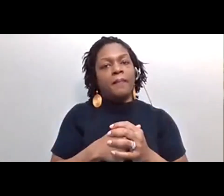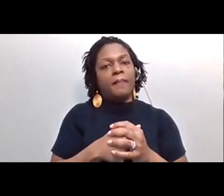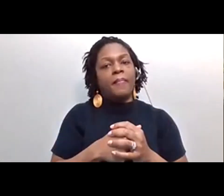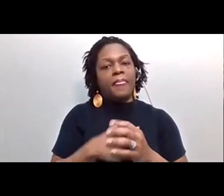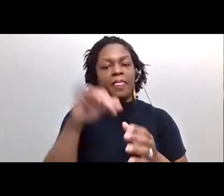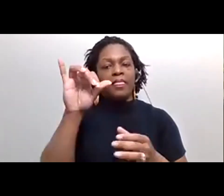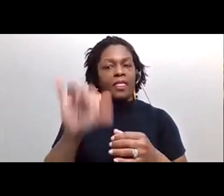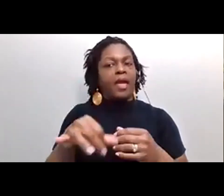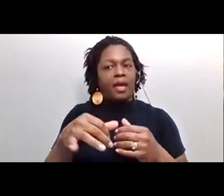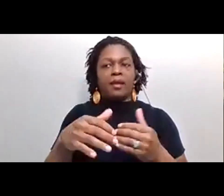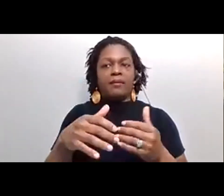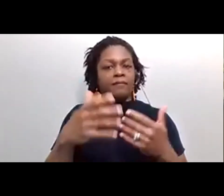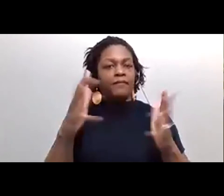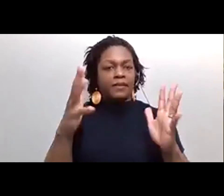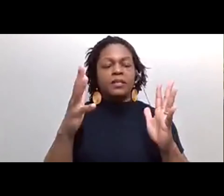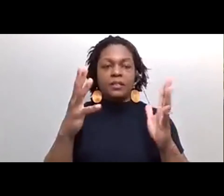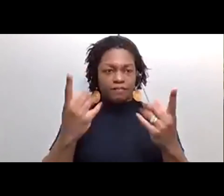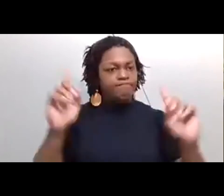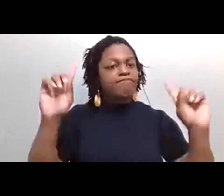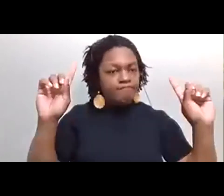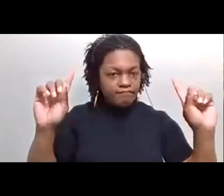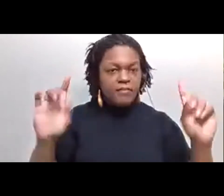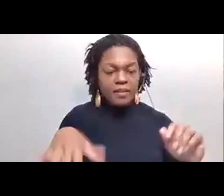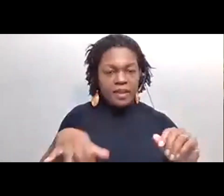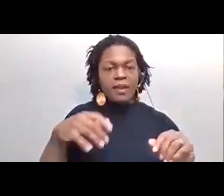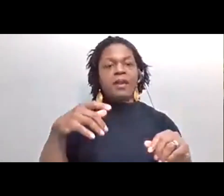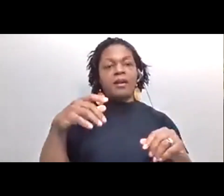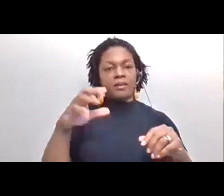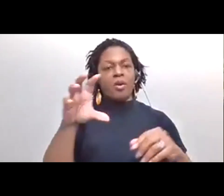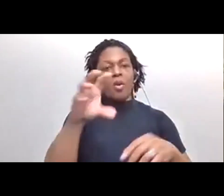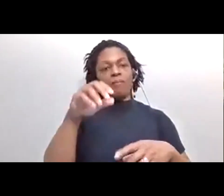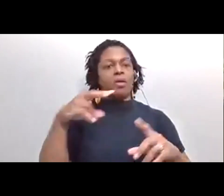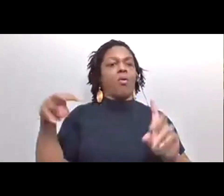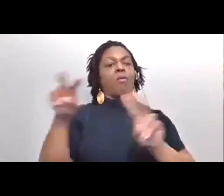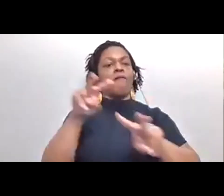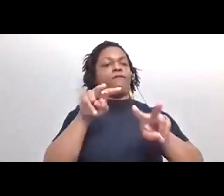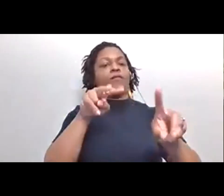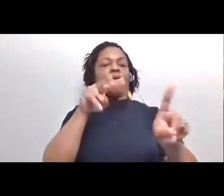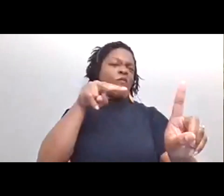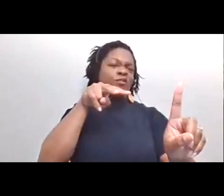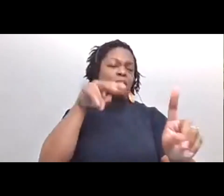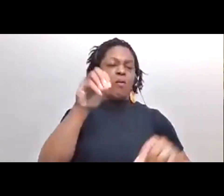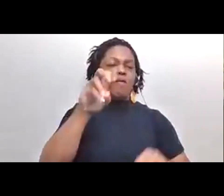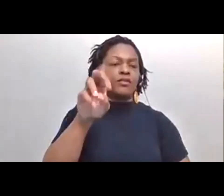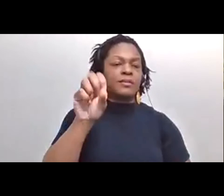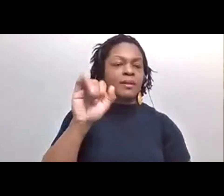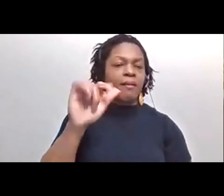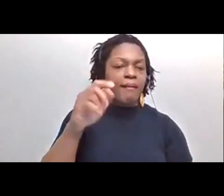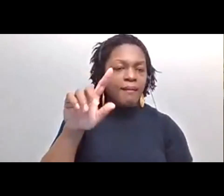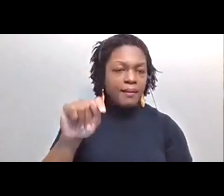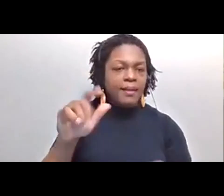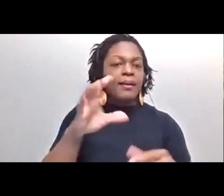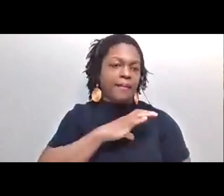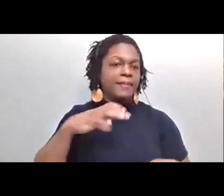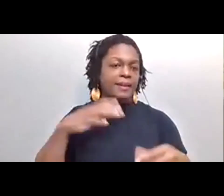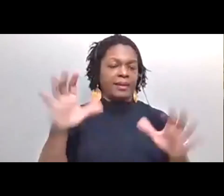that went through as well. And actually the Medicaid Oversight Committee is having a hearing next week to talk about that resolution and to talk about the needs